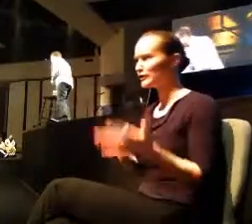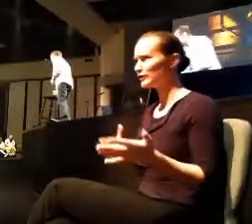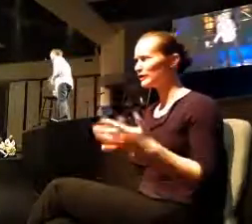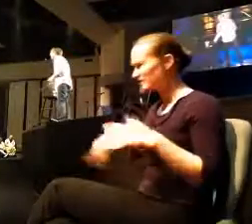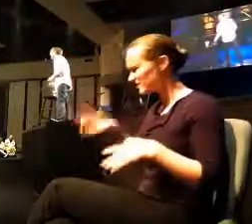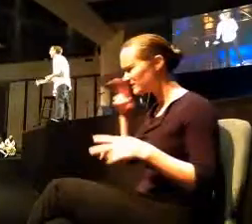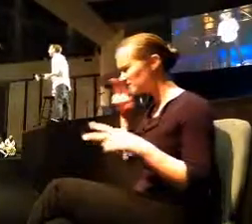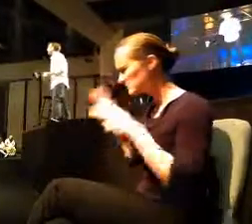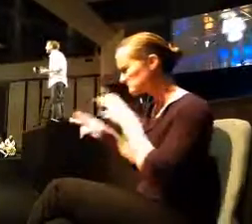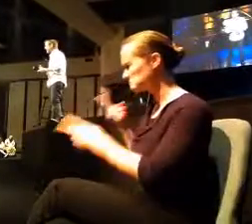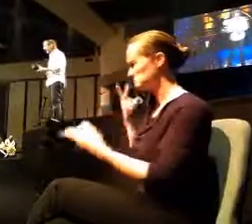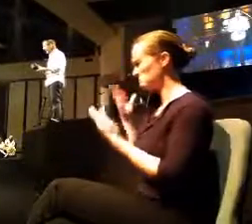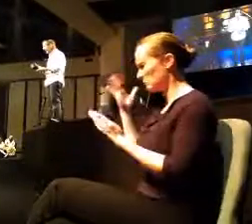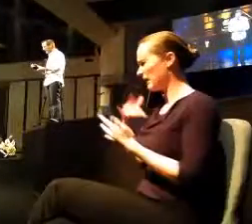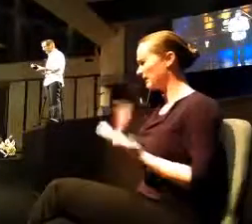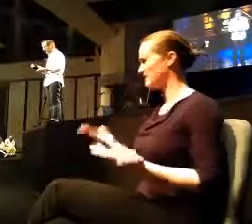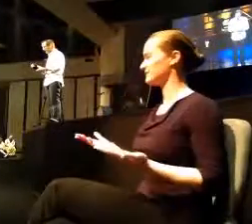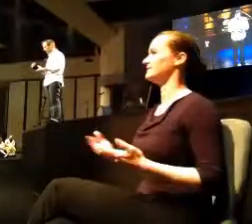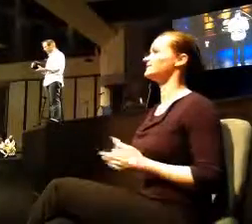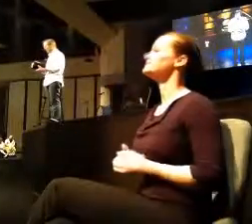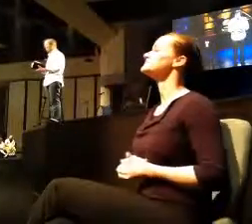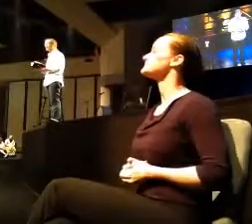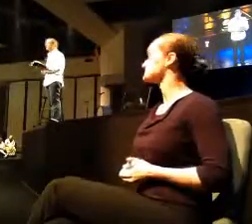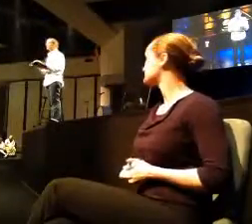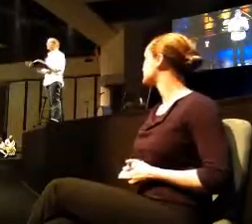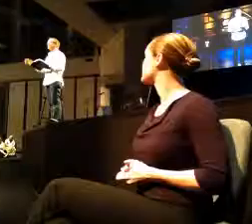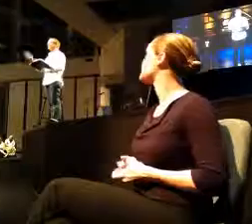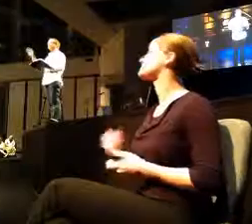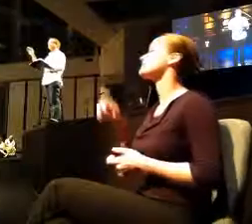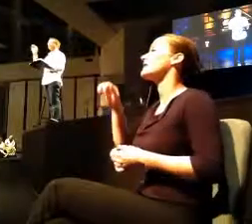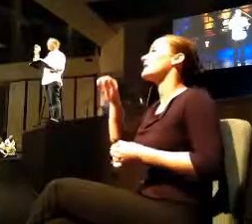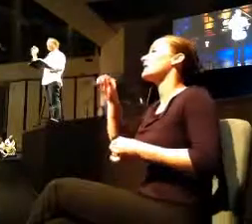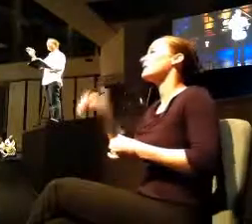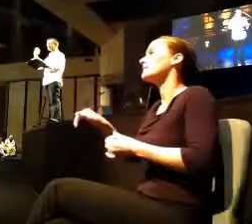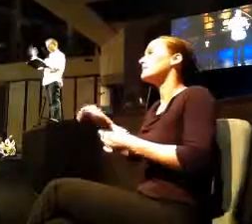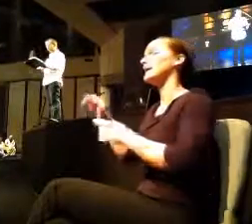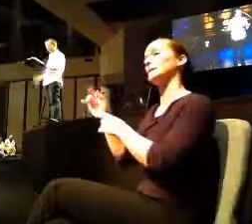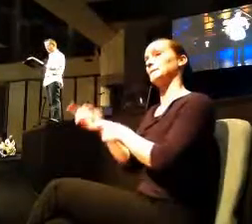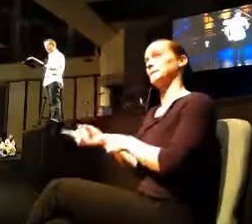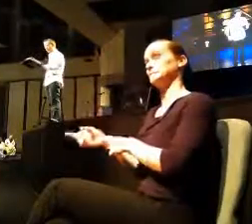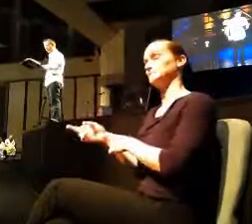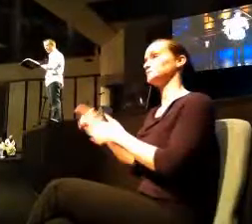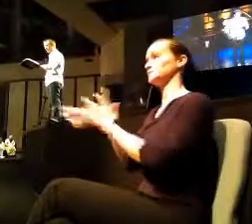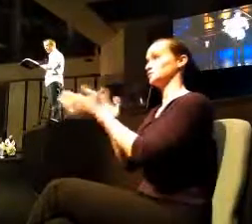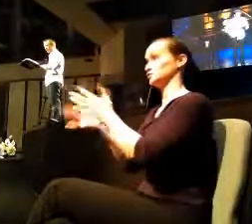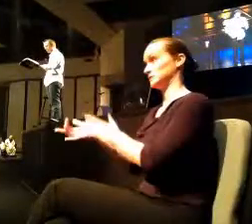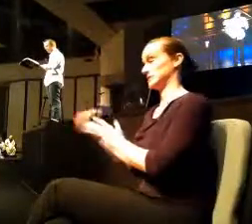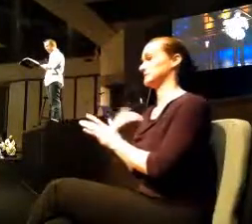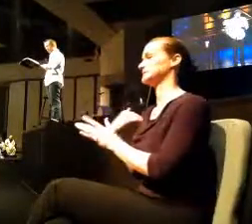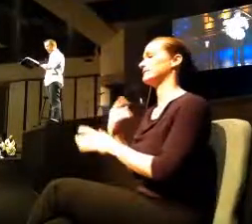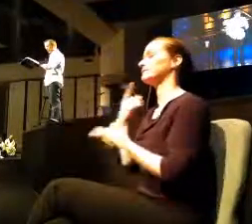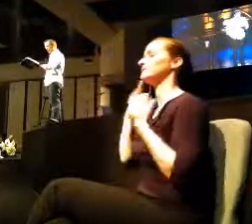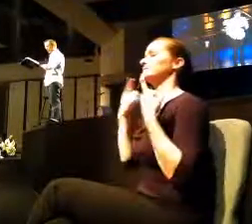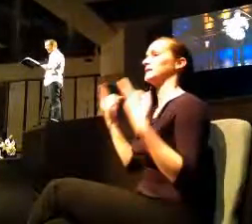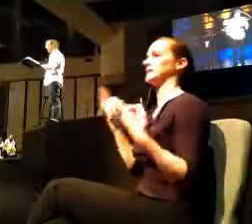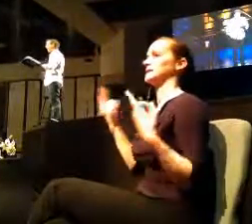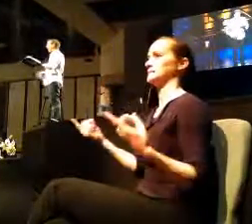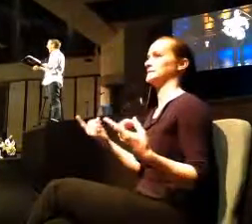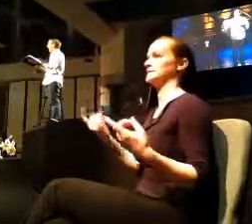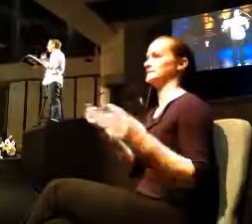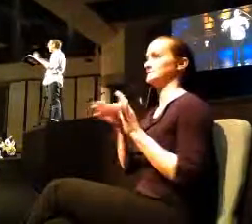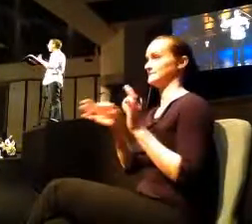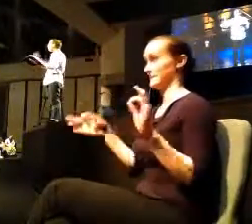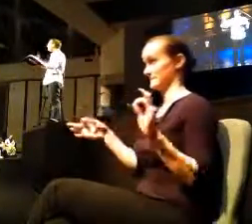of the disciples. And it's in this discourse that Jesus makes this famous saying. This is found over in Matthew chapter